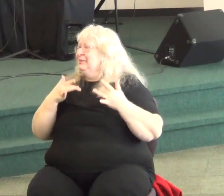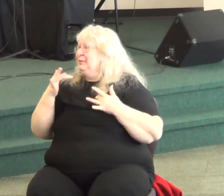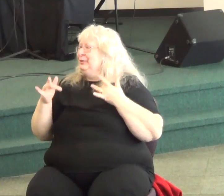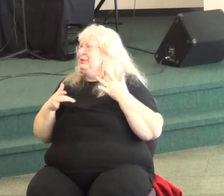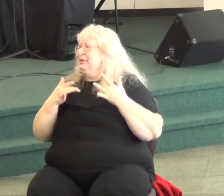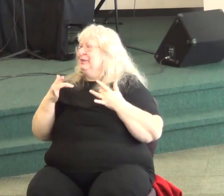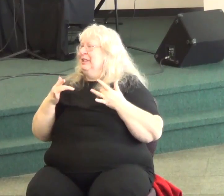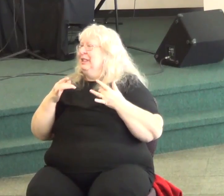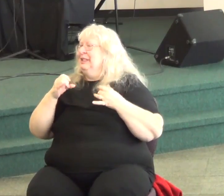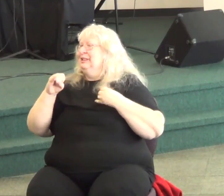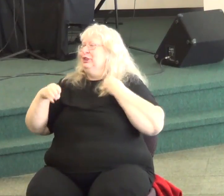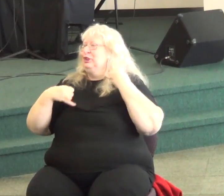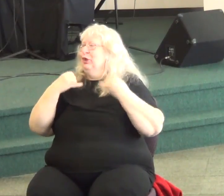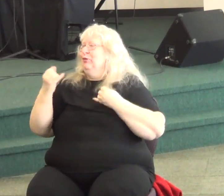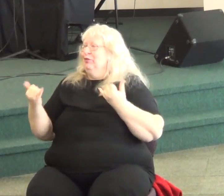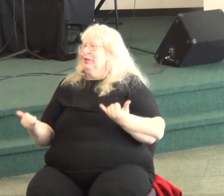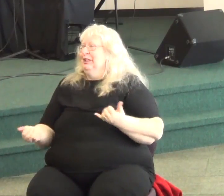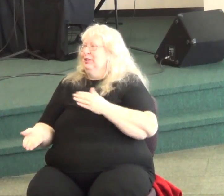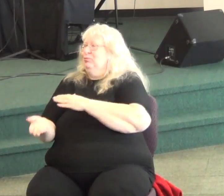Joyful this morning.